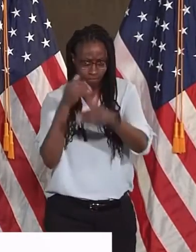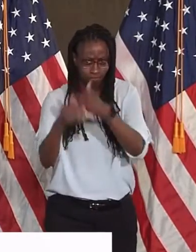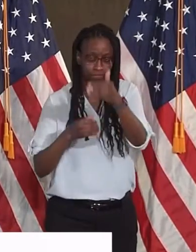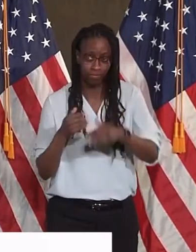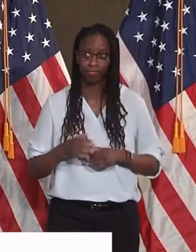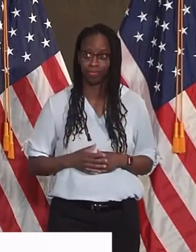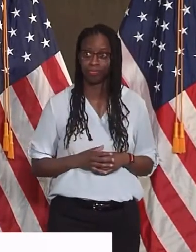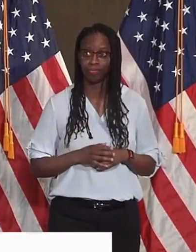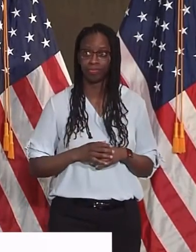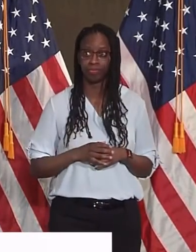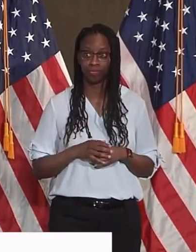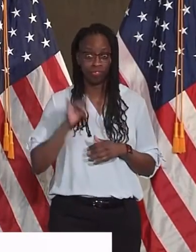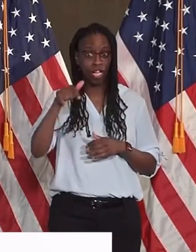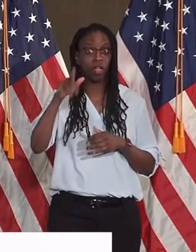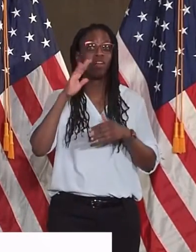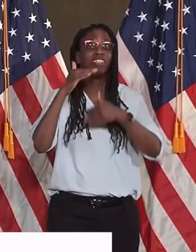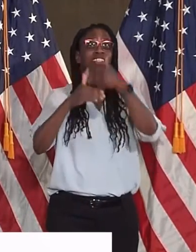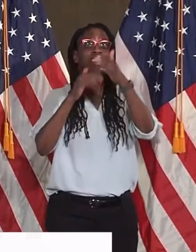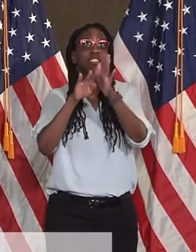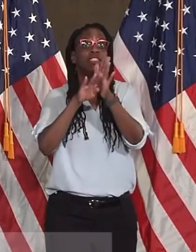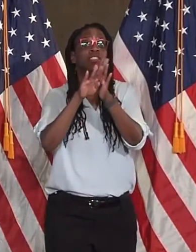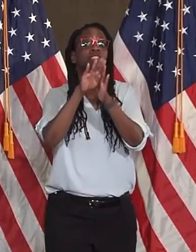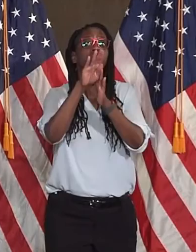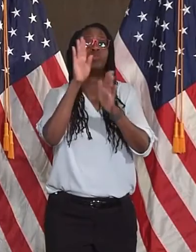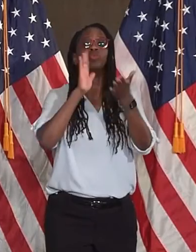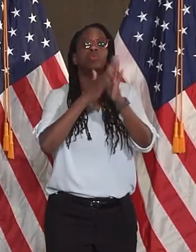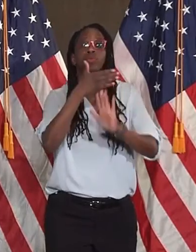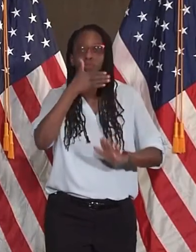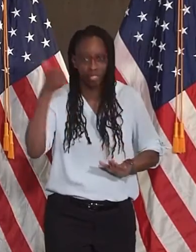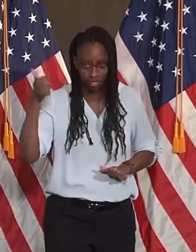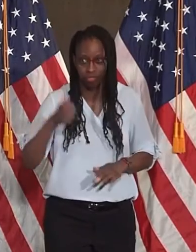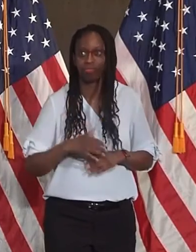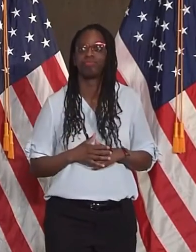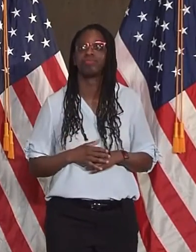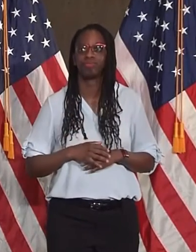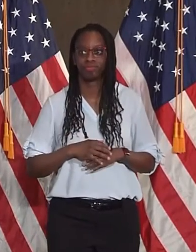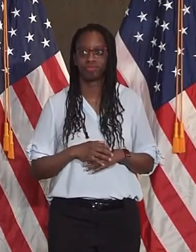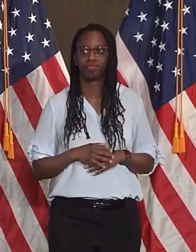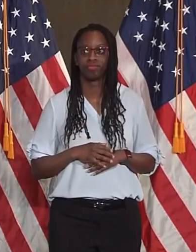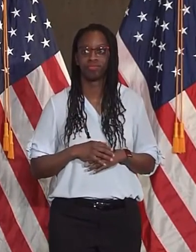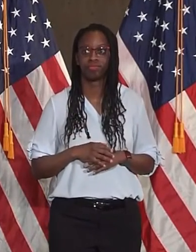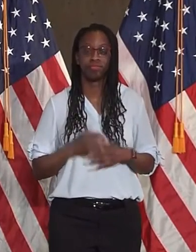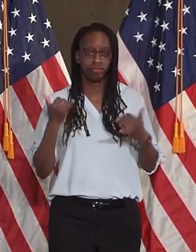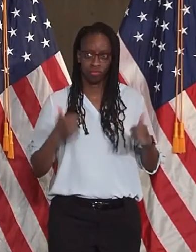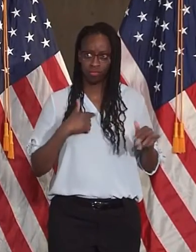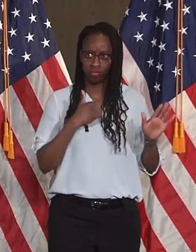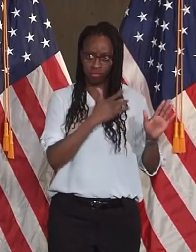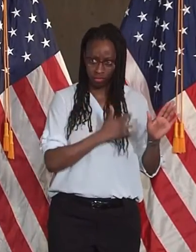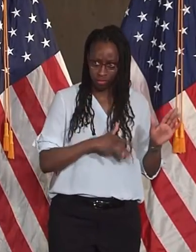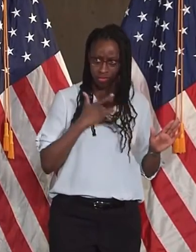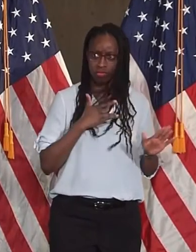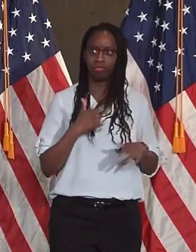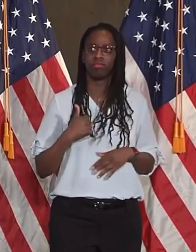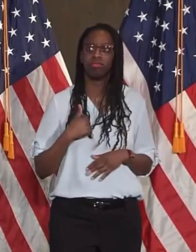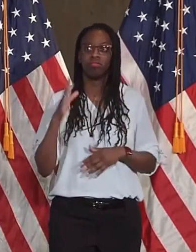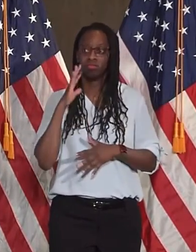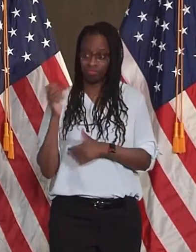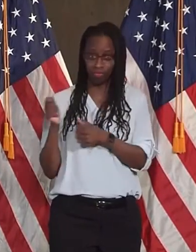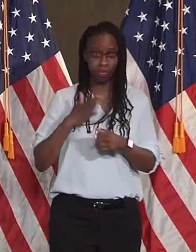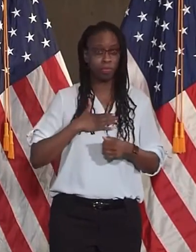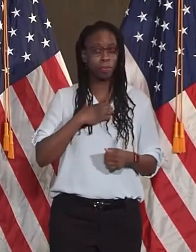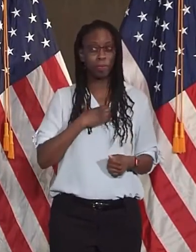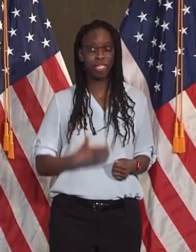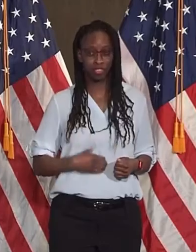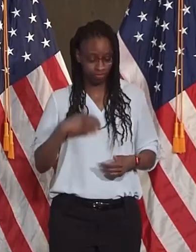as mayor, I promise to bring my life experiences and my passion for making this city better for everyone,